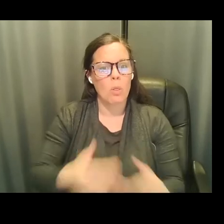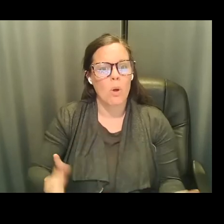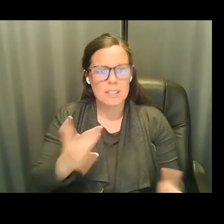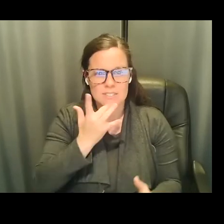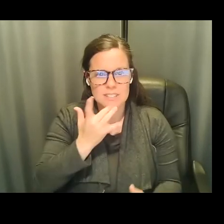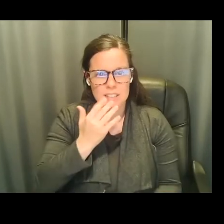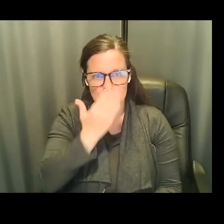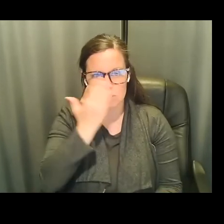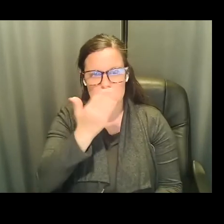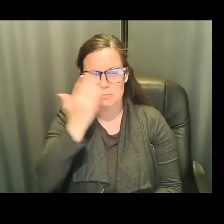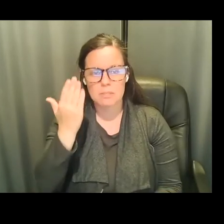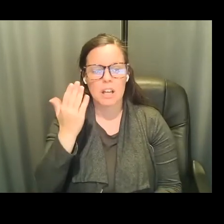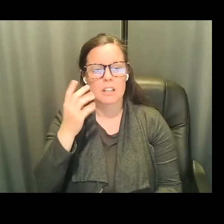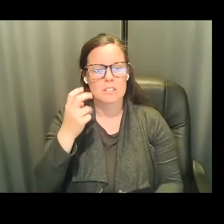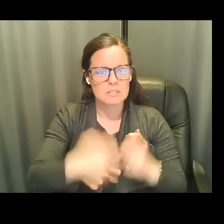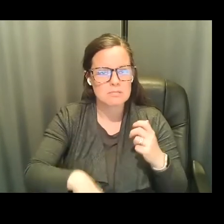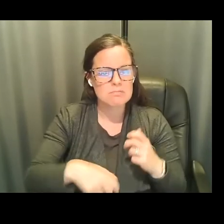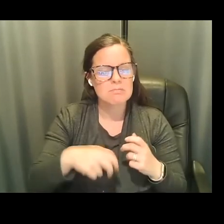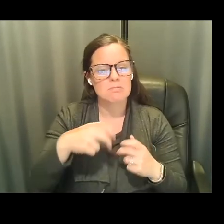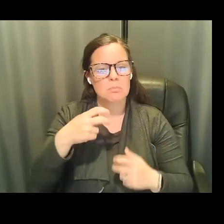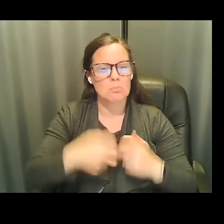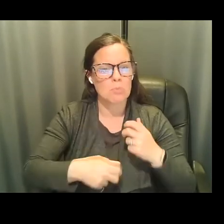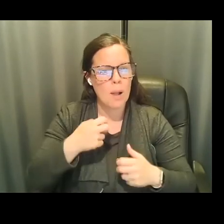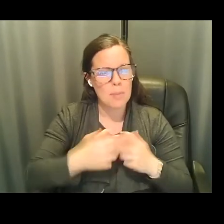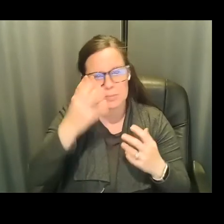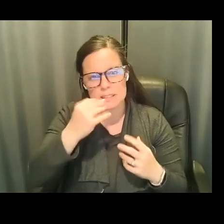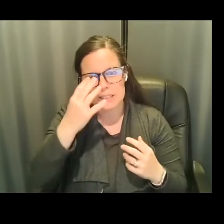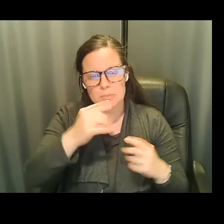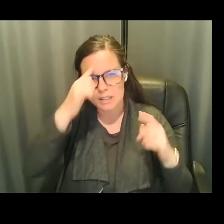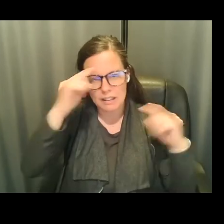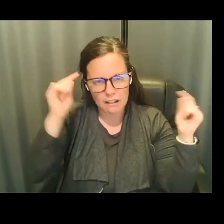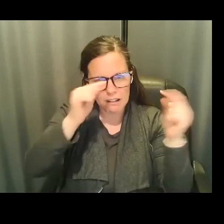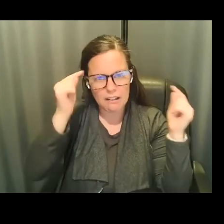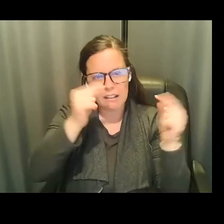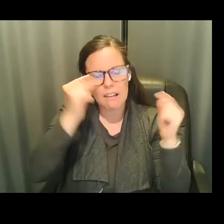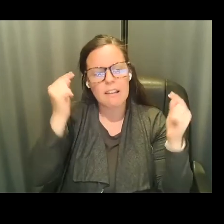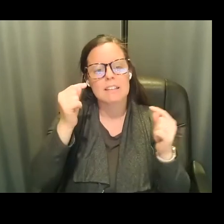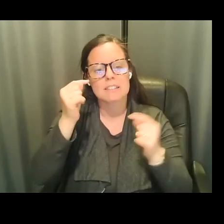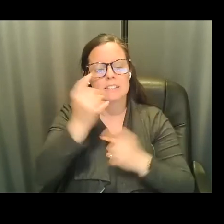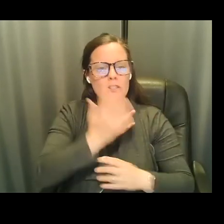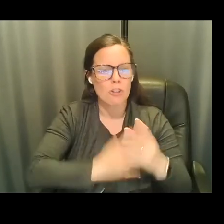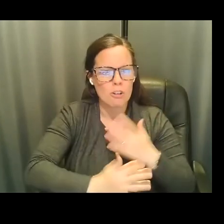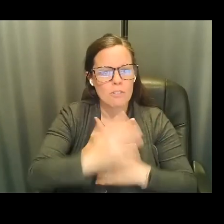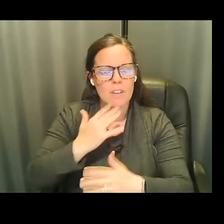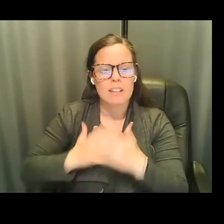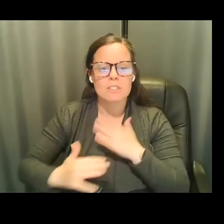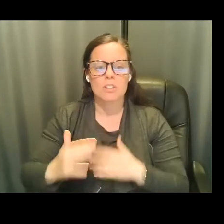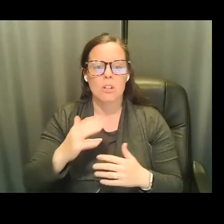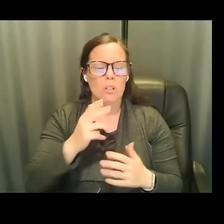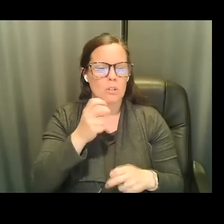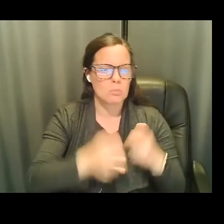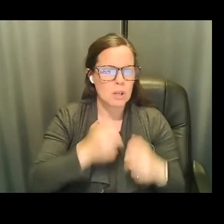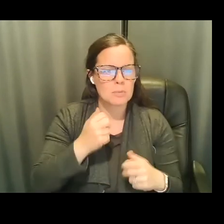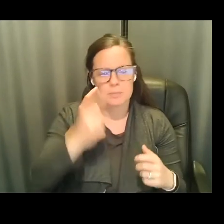smell, difficulty sleeping, headaches, cardiovascular problems, and brain fog. If you are